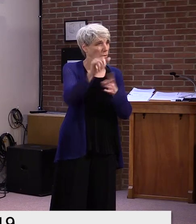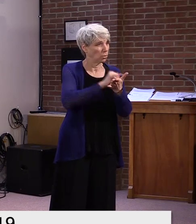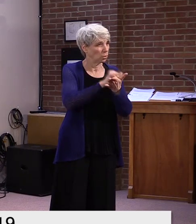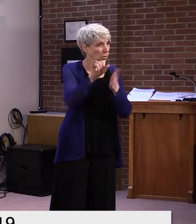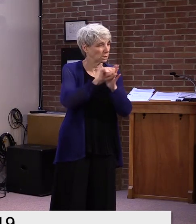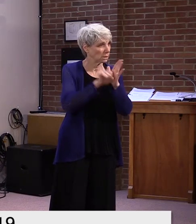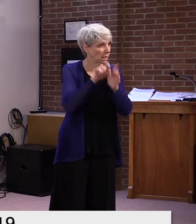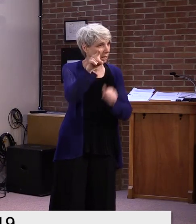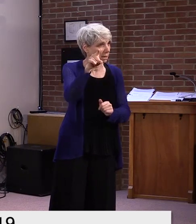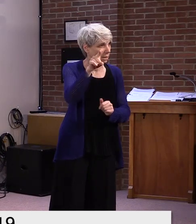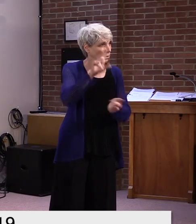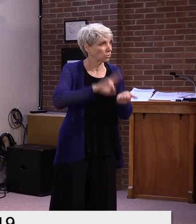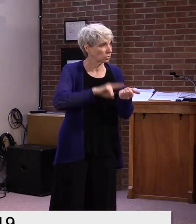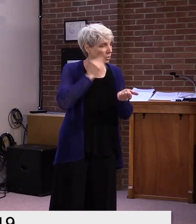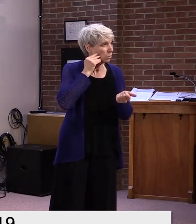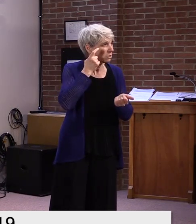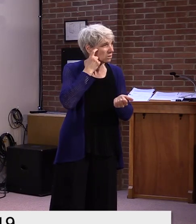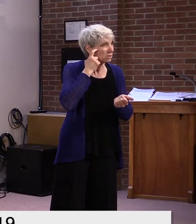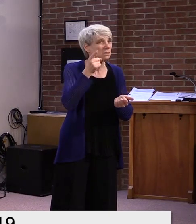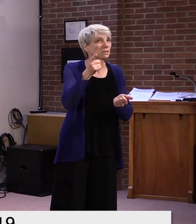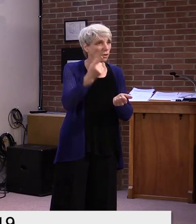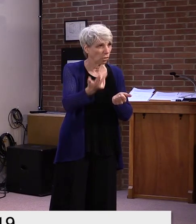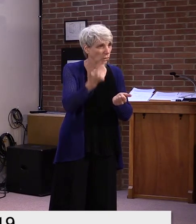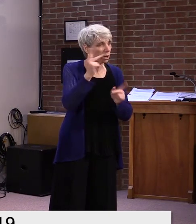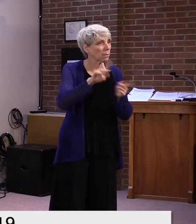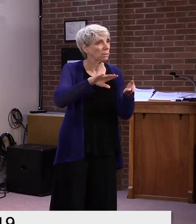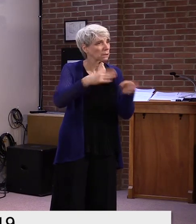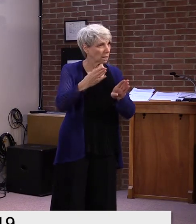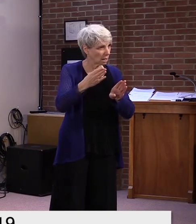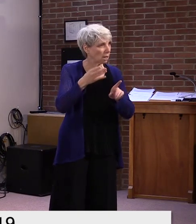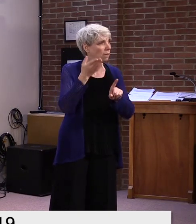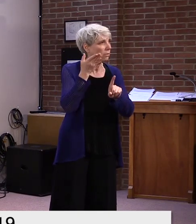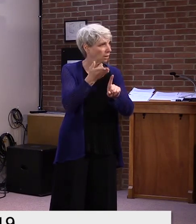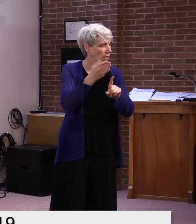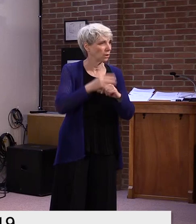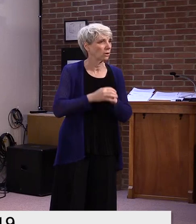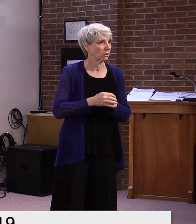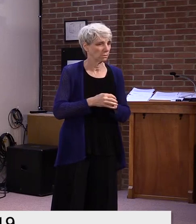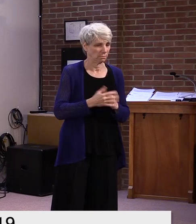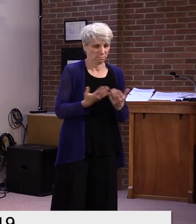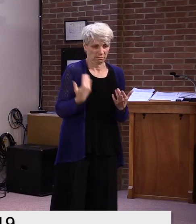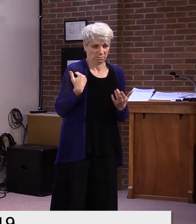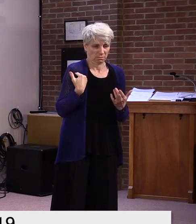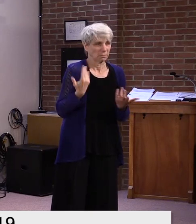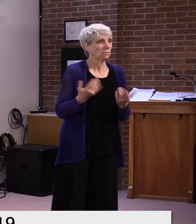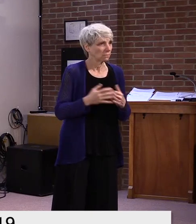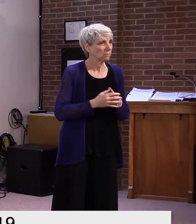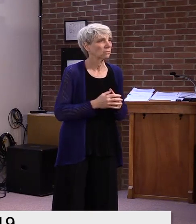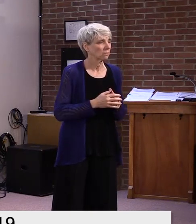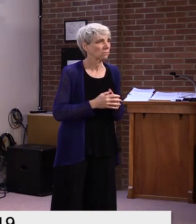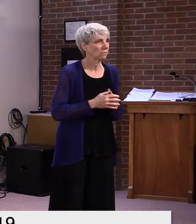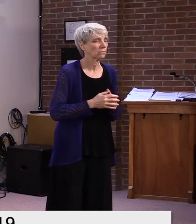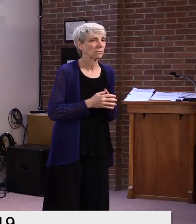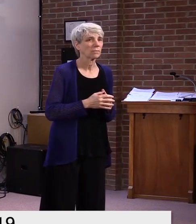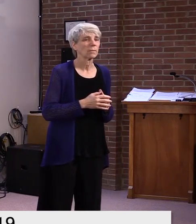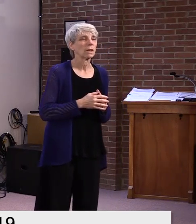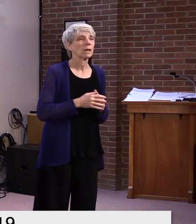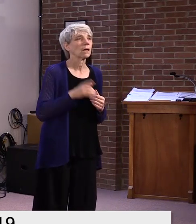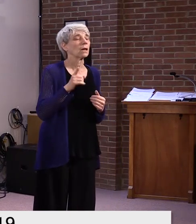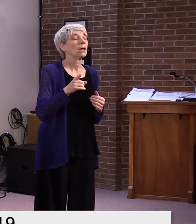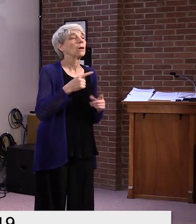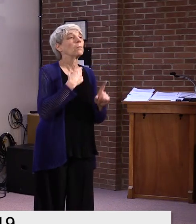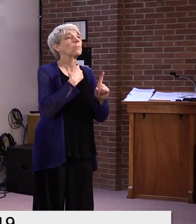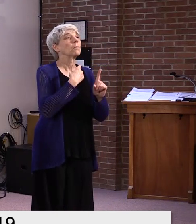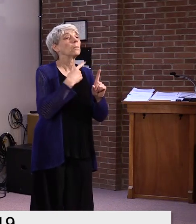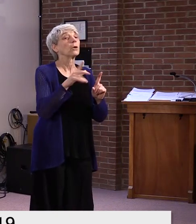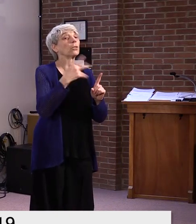York, where we've had three deaths recently associated with a long-term care facility in Elizabethtown, and